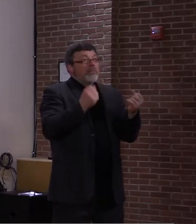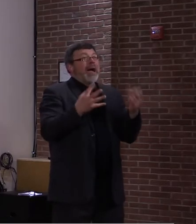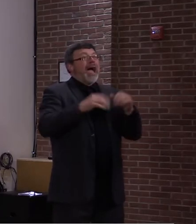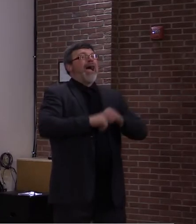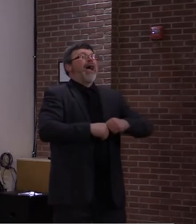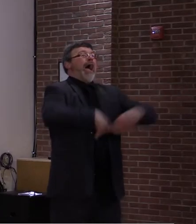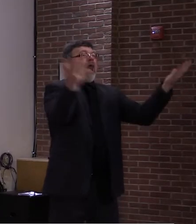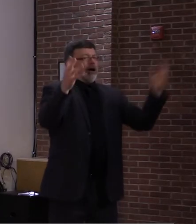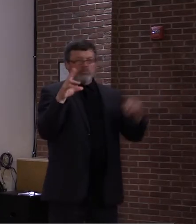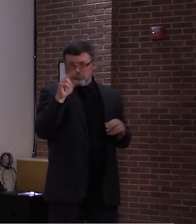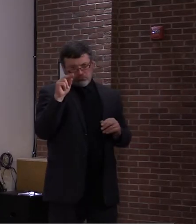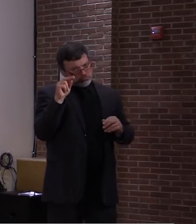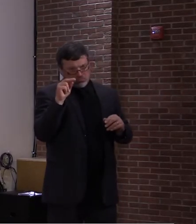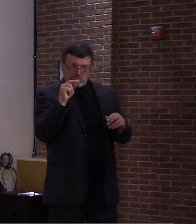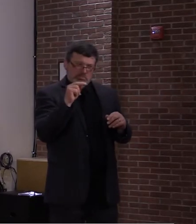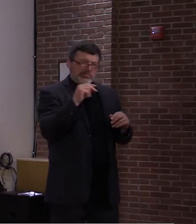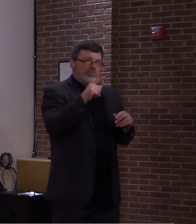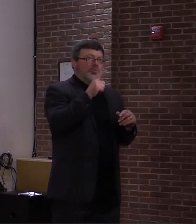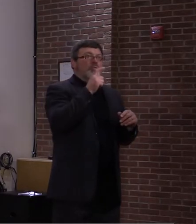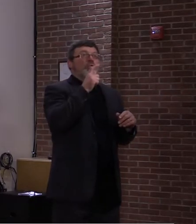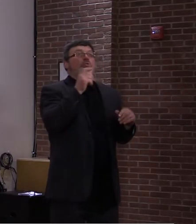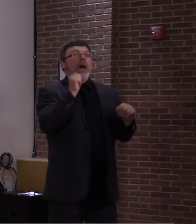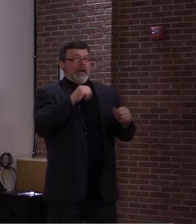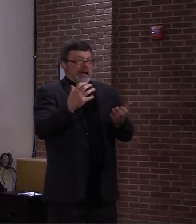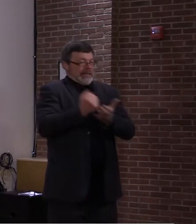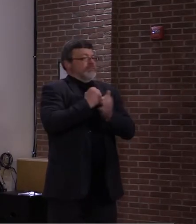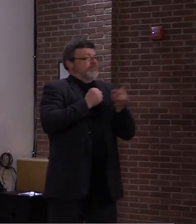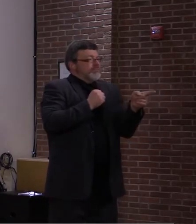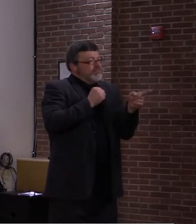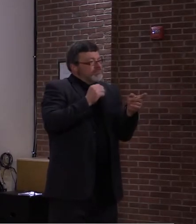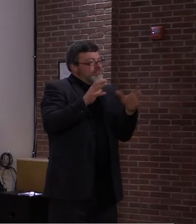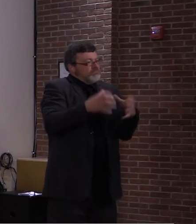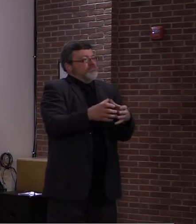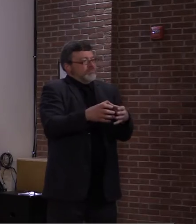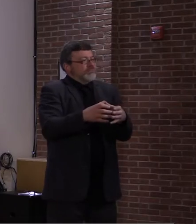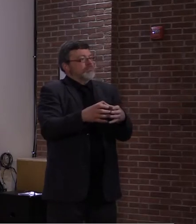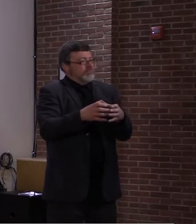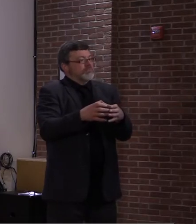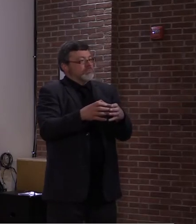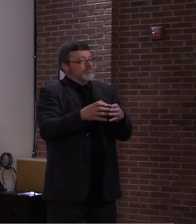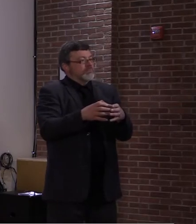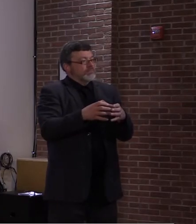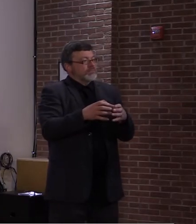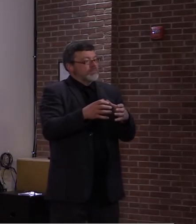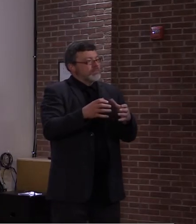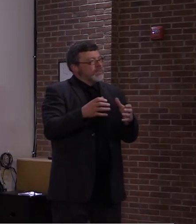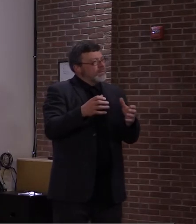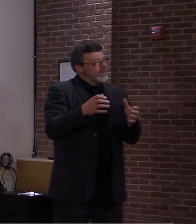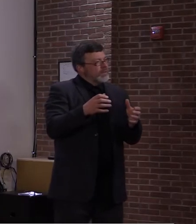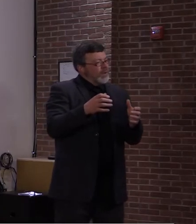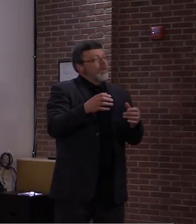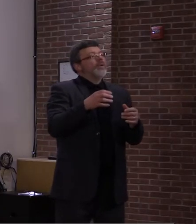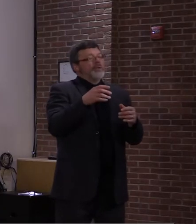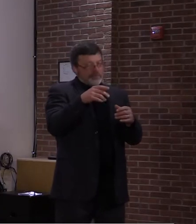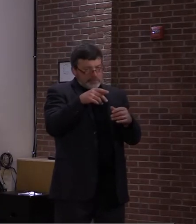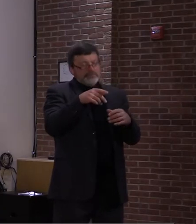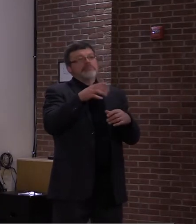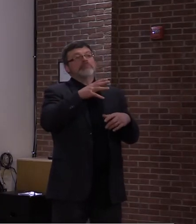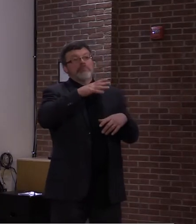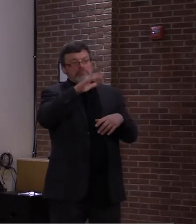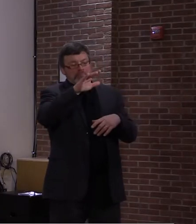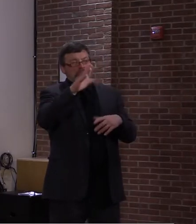is if your kidneys don't work so well, but there's now a new dose pack, which we also have in the